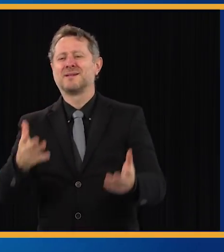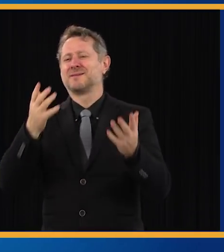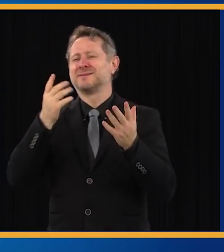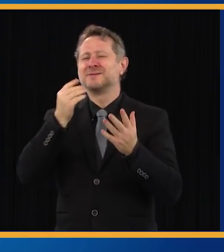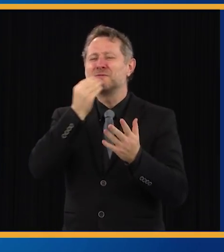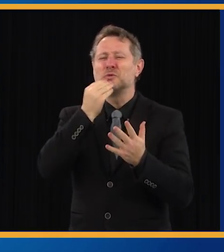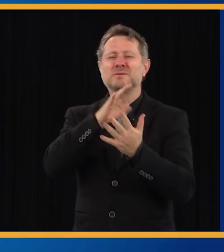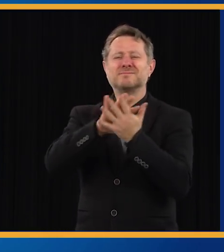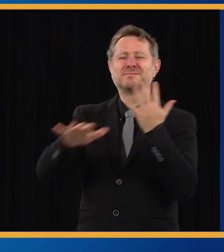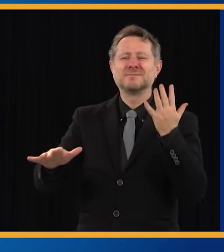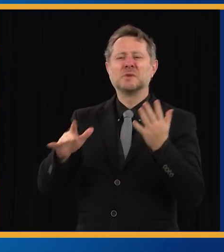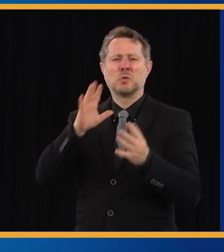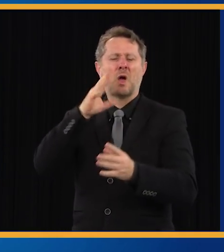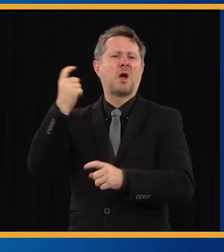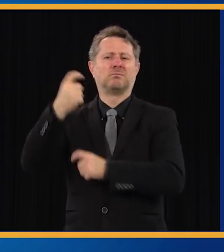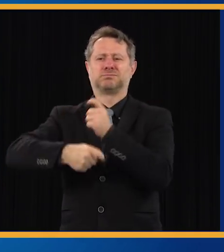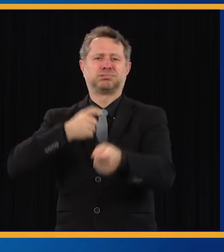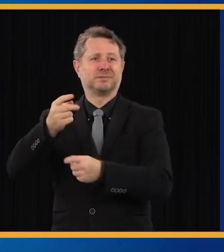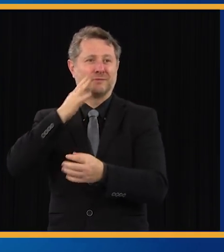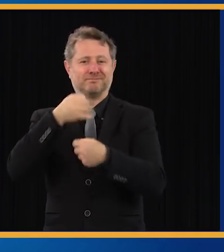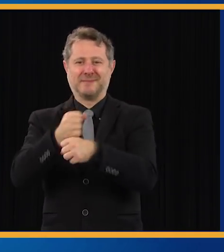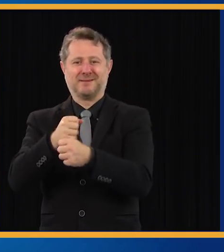food banks that are downstate.